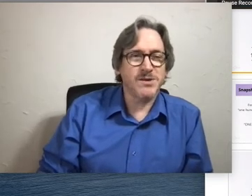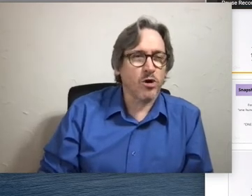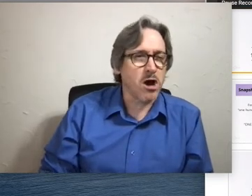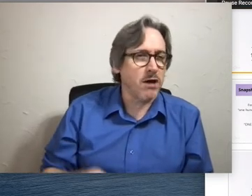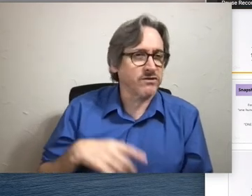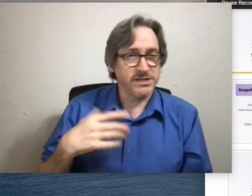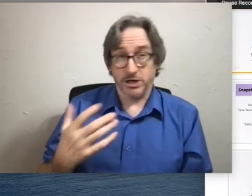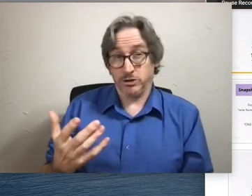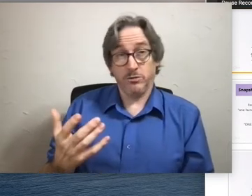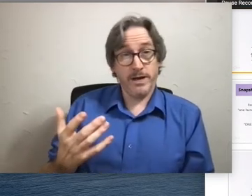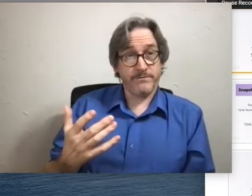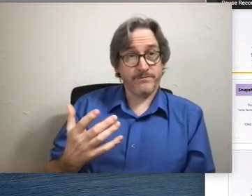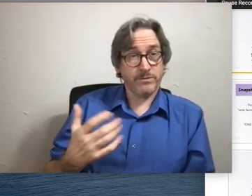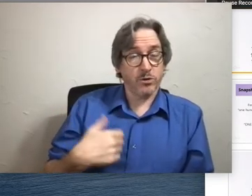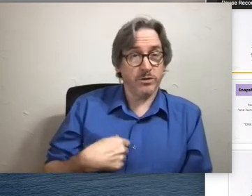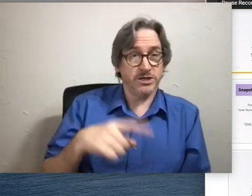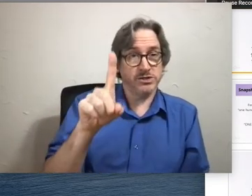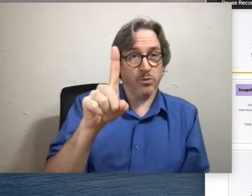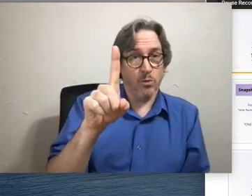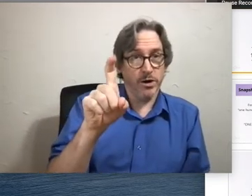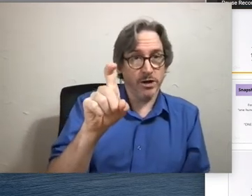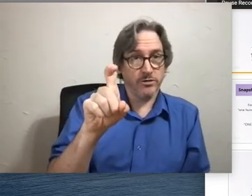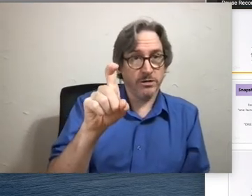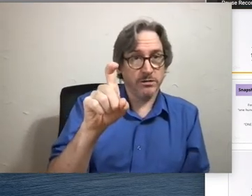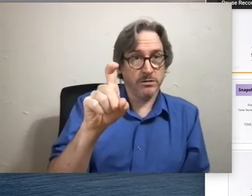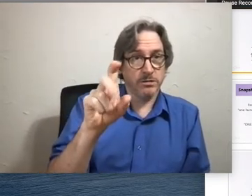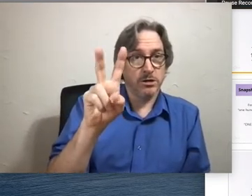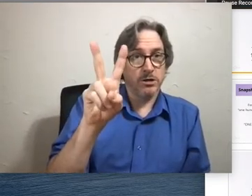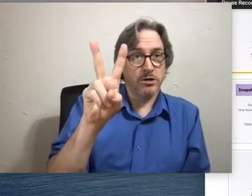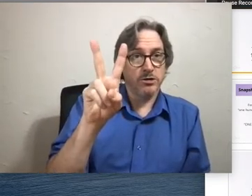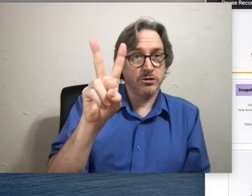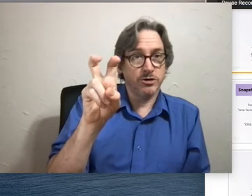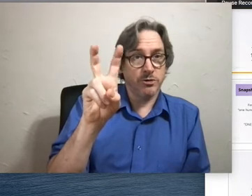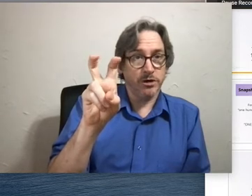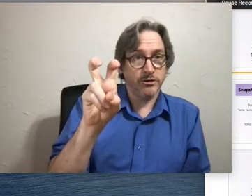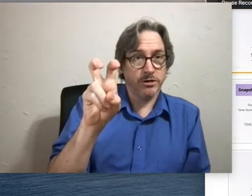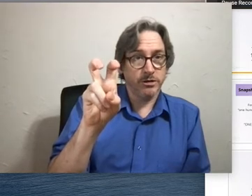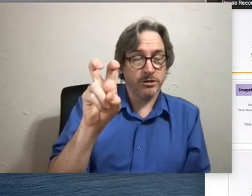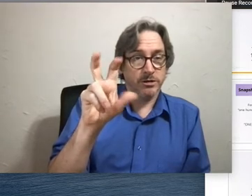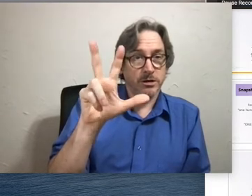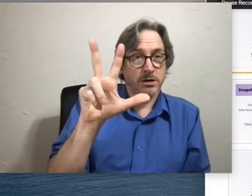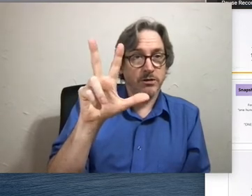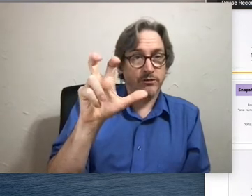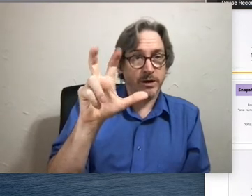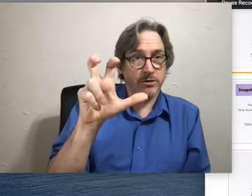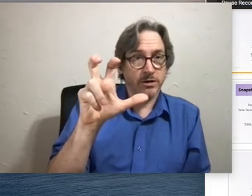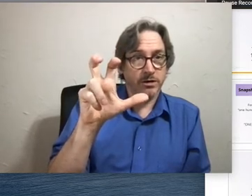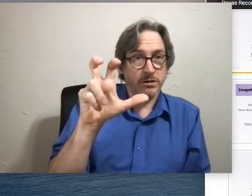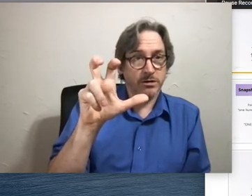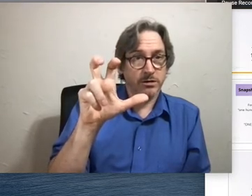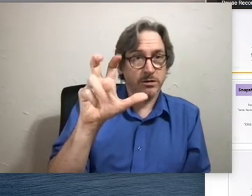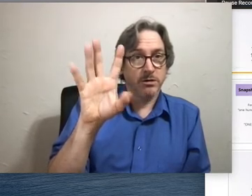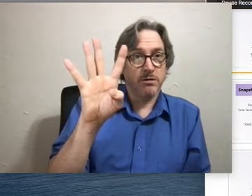There's a more conversational way, which is 100, 200,